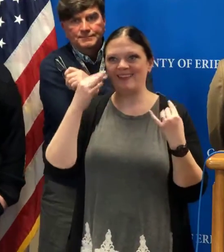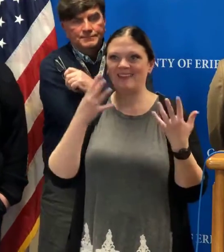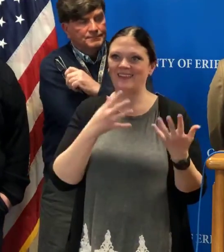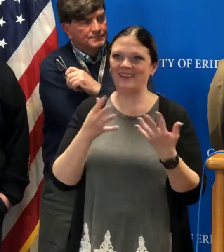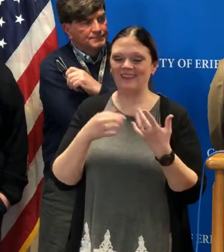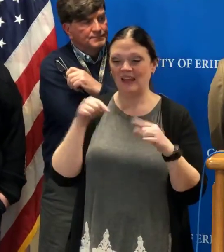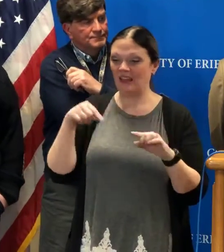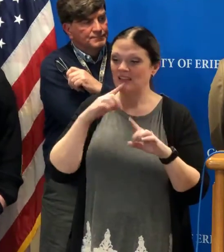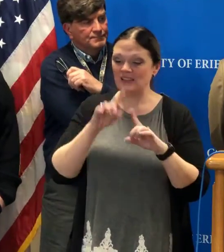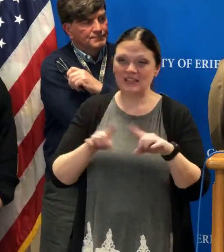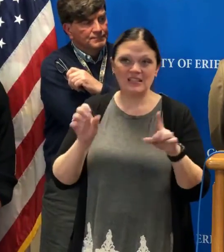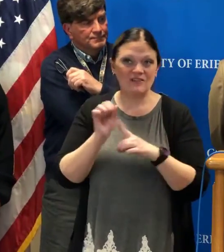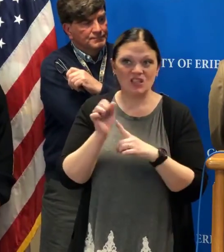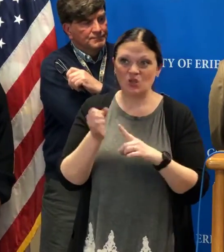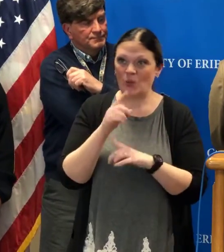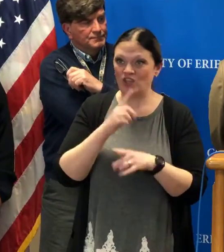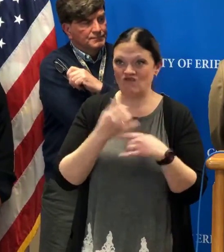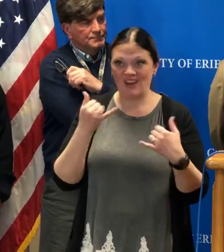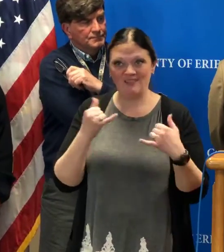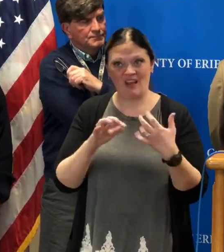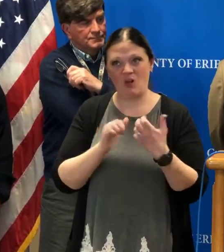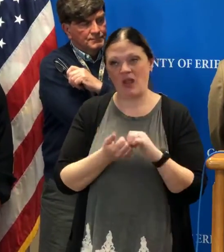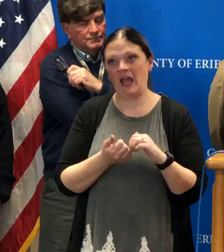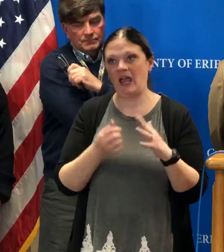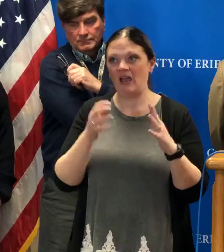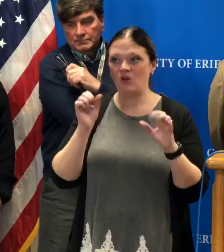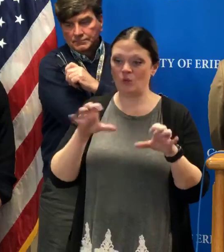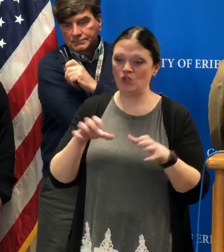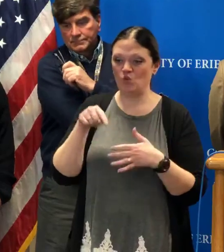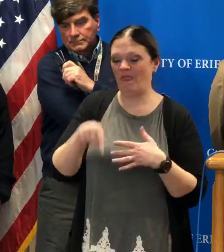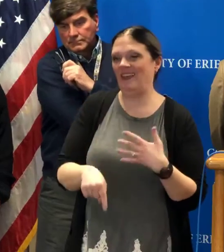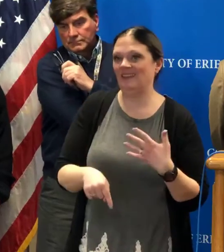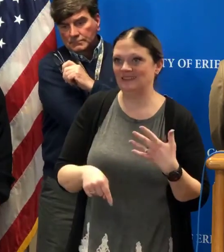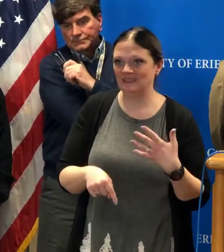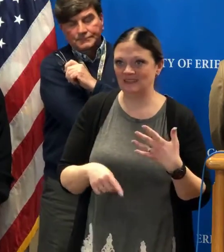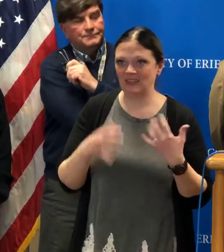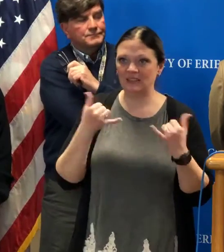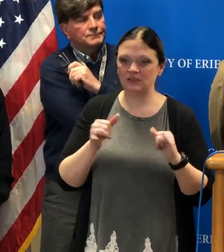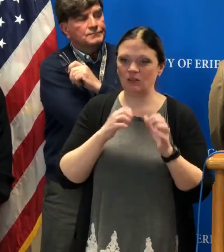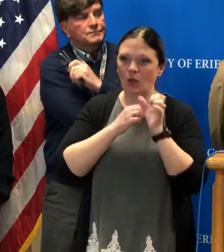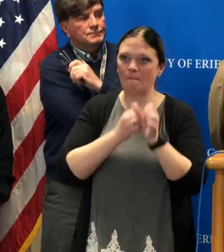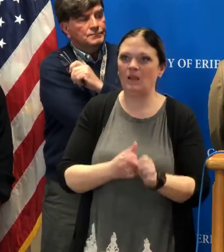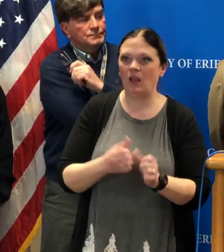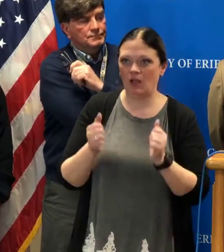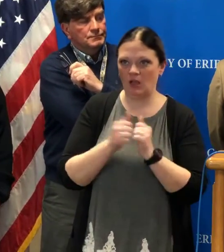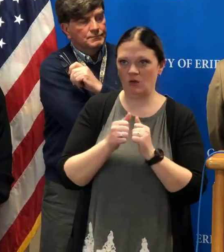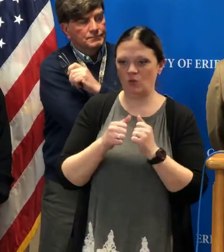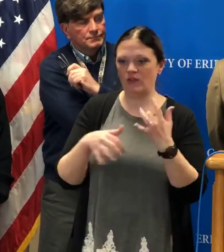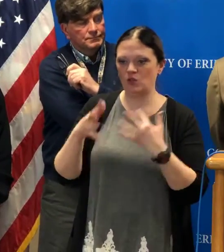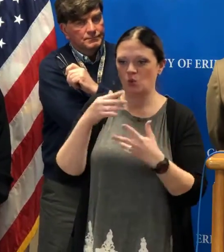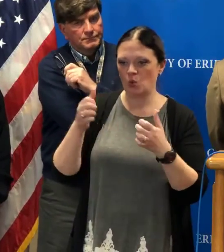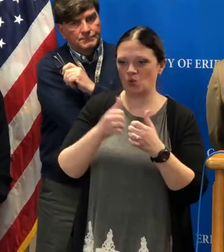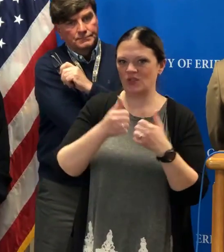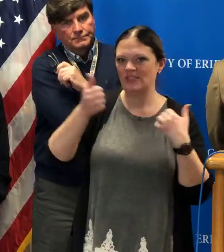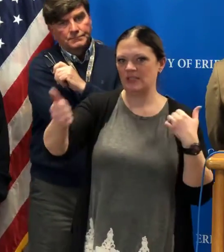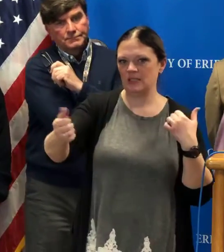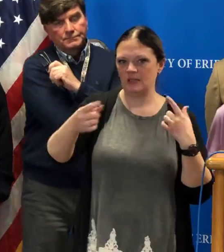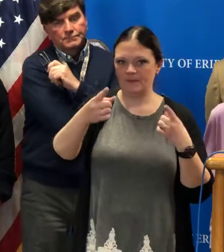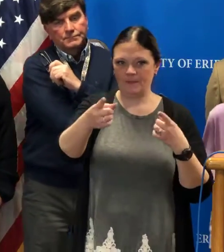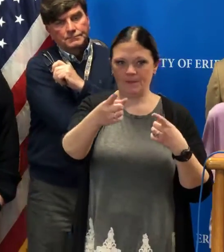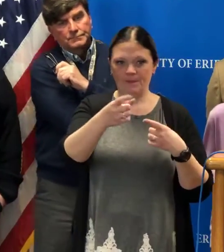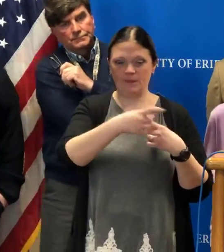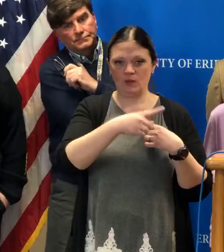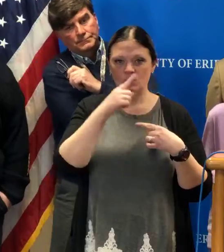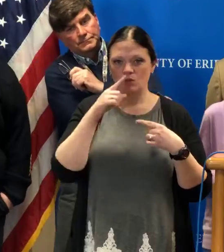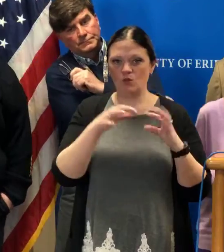So we just have to think, this is a different situation right now. So how can we do this and still comply with social distancing? Regarding